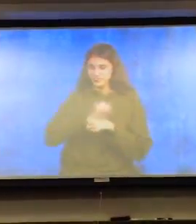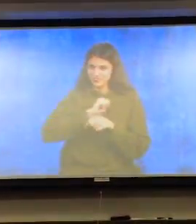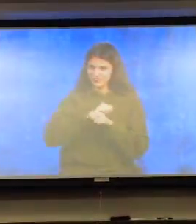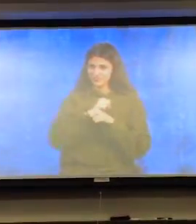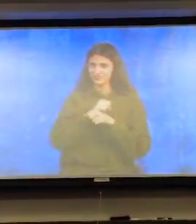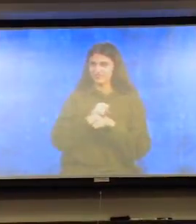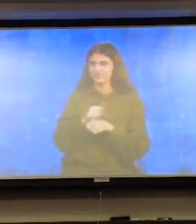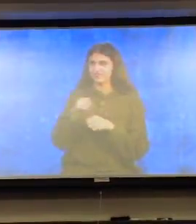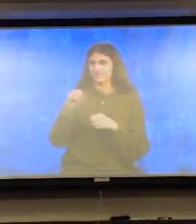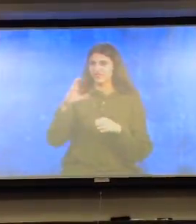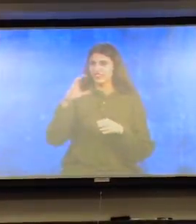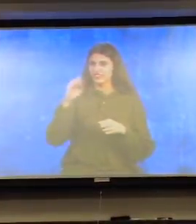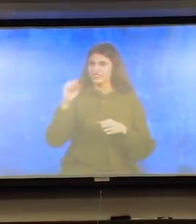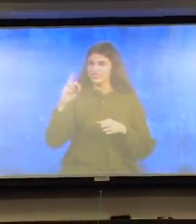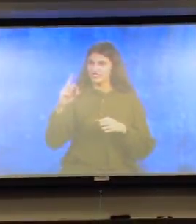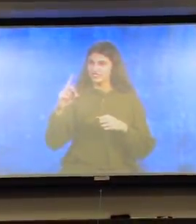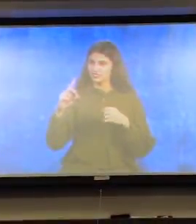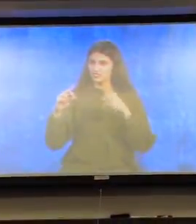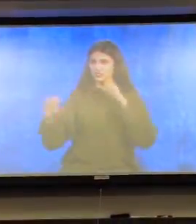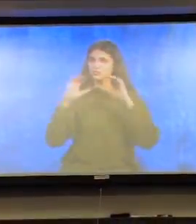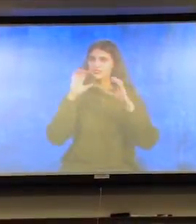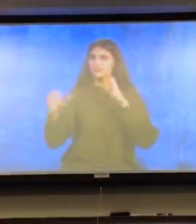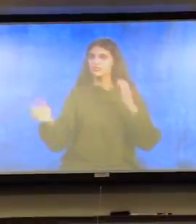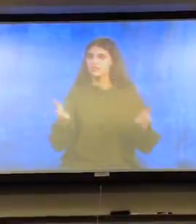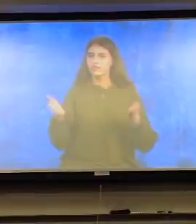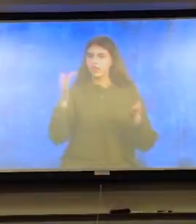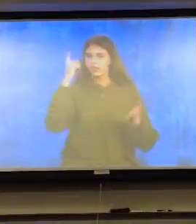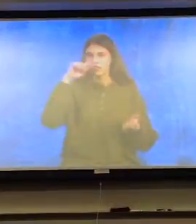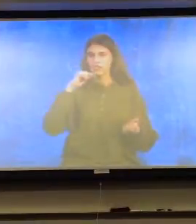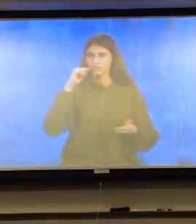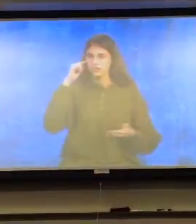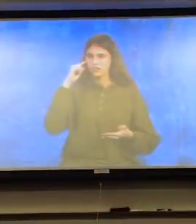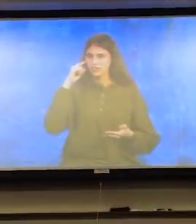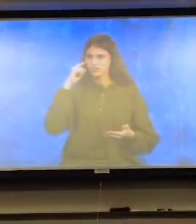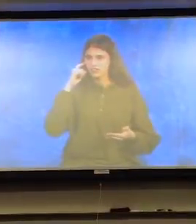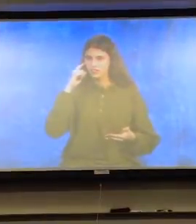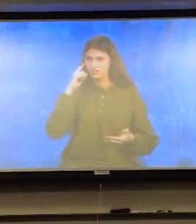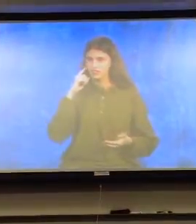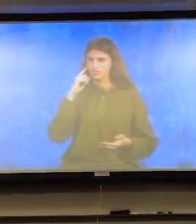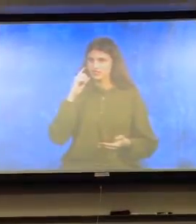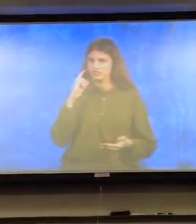Well, last summer, I worked at CSD, Communication Services for the Deaf.